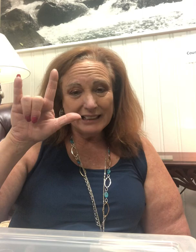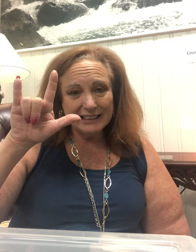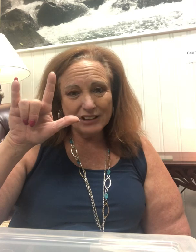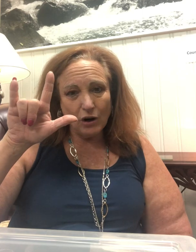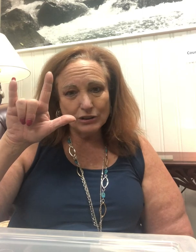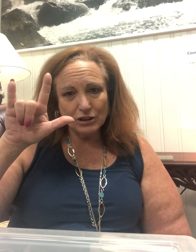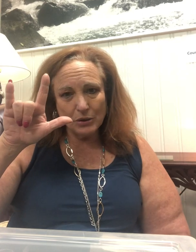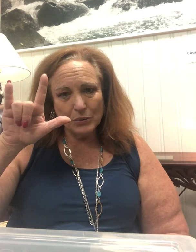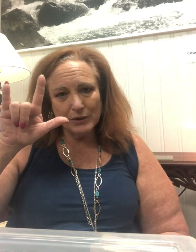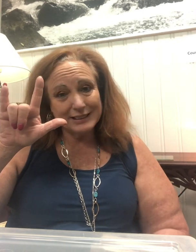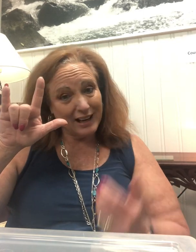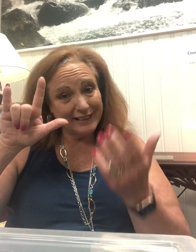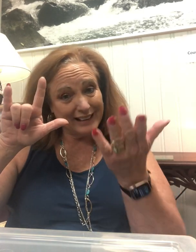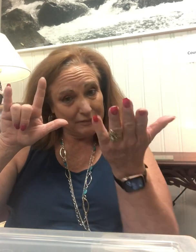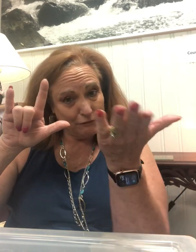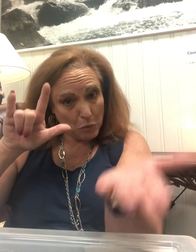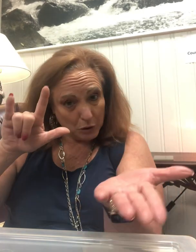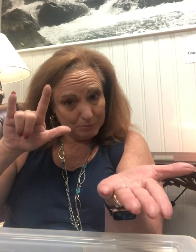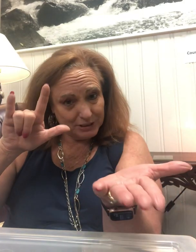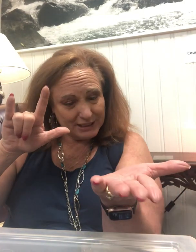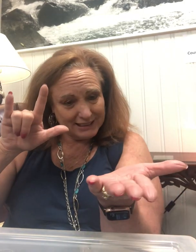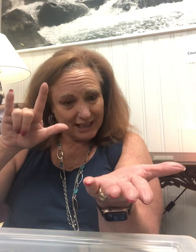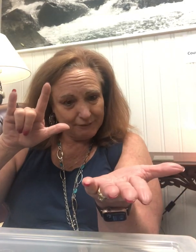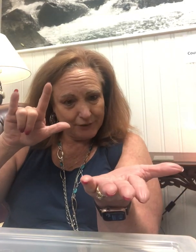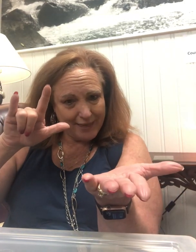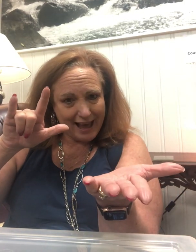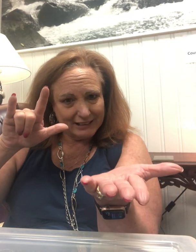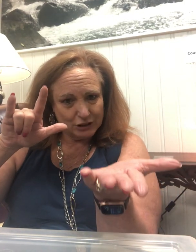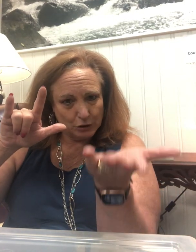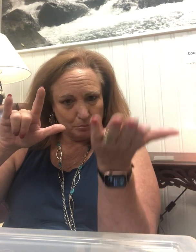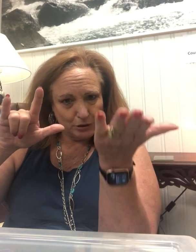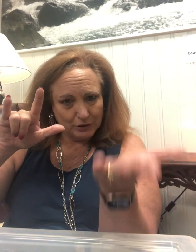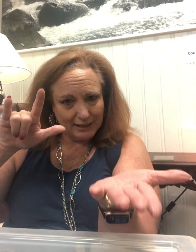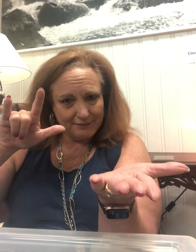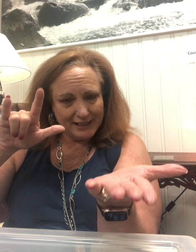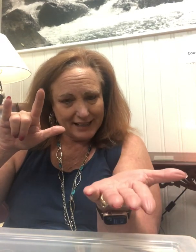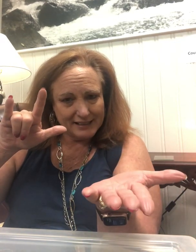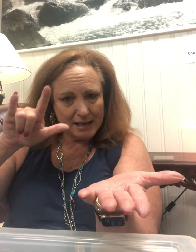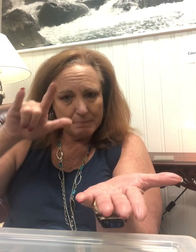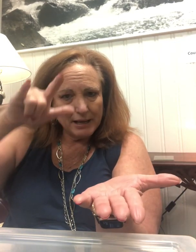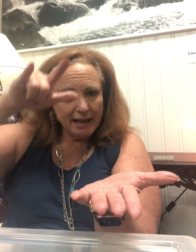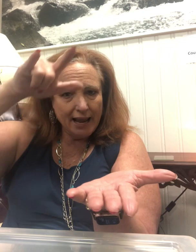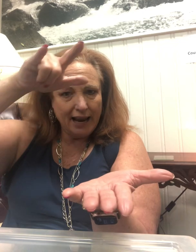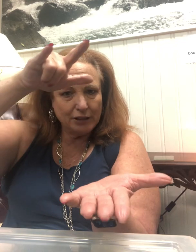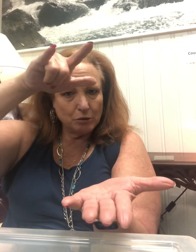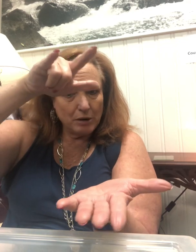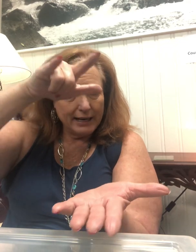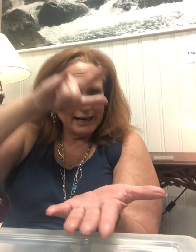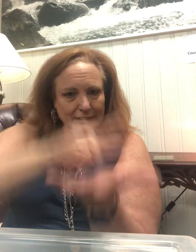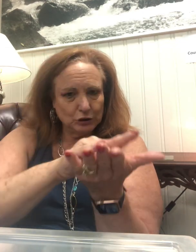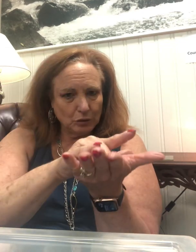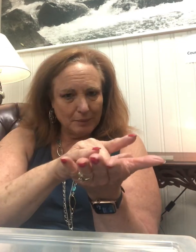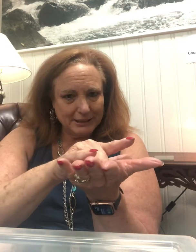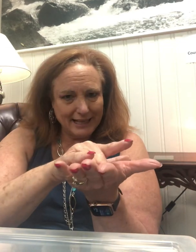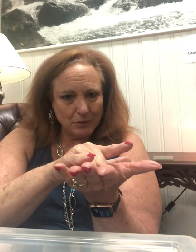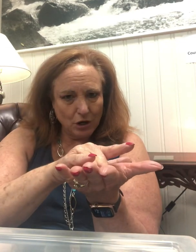It's also the sign that forms the sign for that. So you put your left hand up and your right hand drops down on